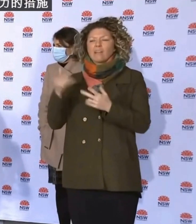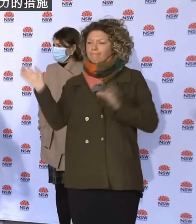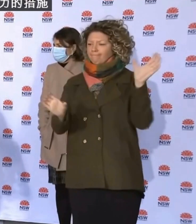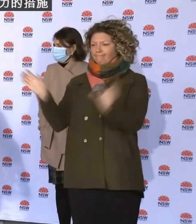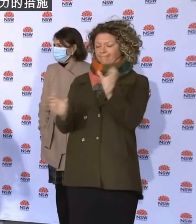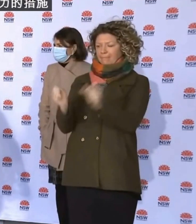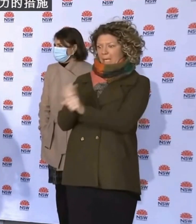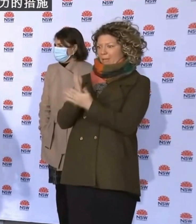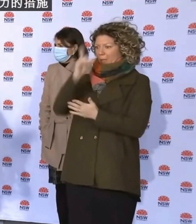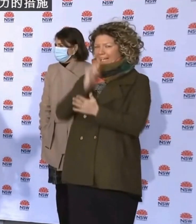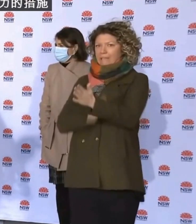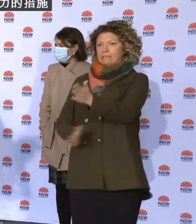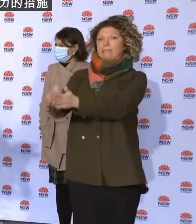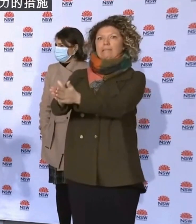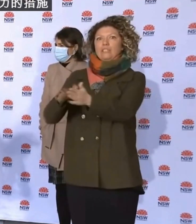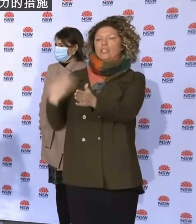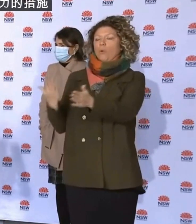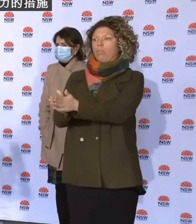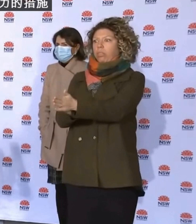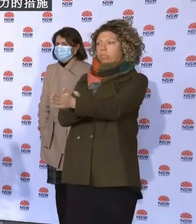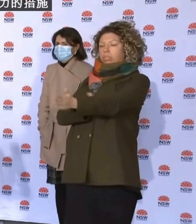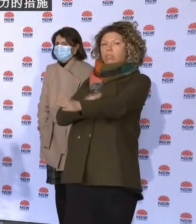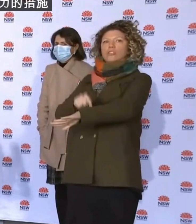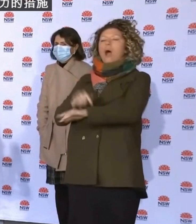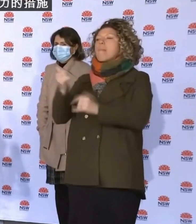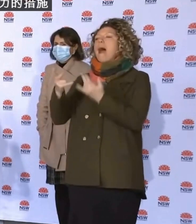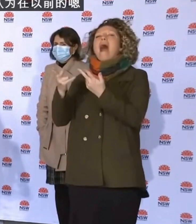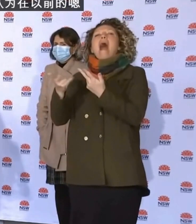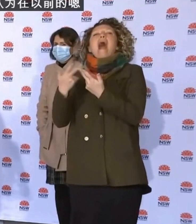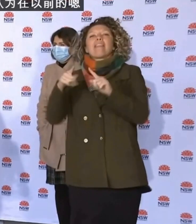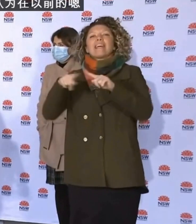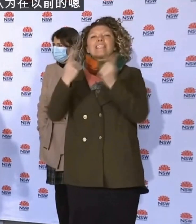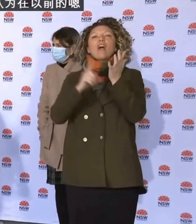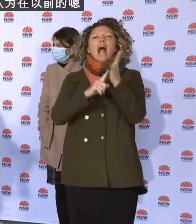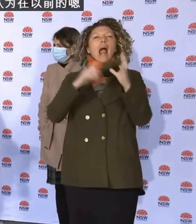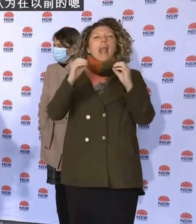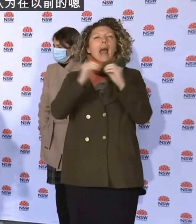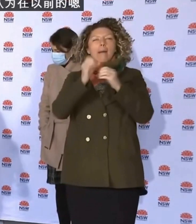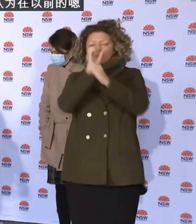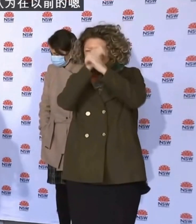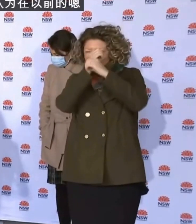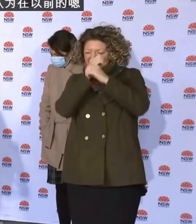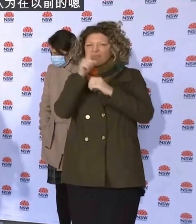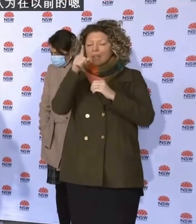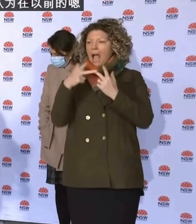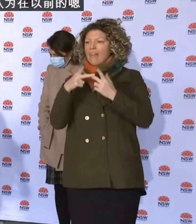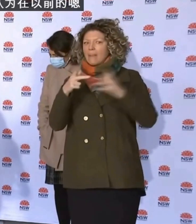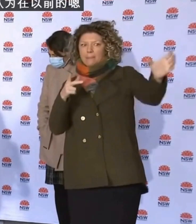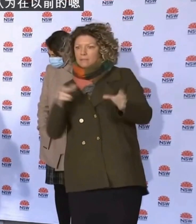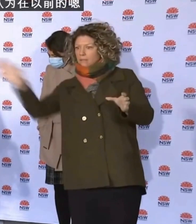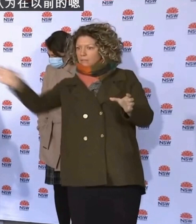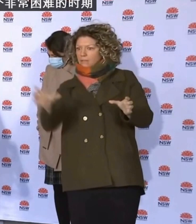to call upon other lab capacity in other states, but also up their administrative. And I think in the